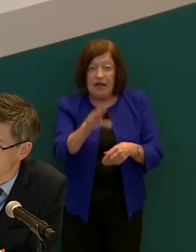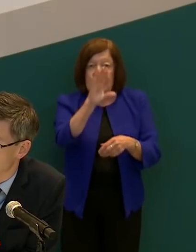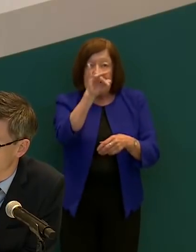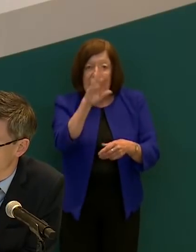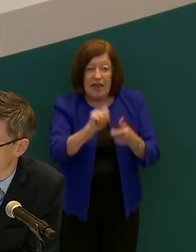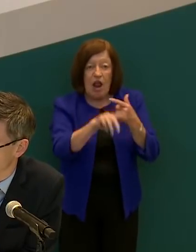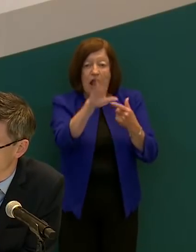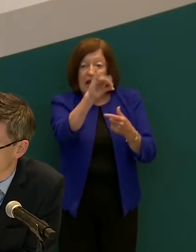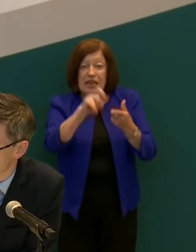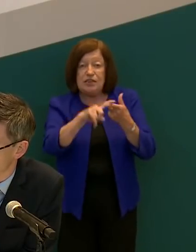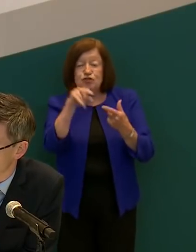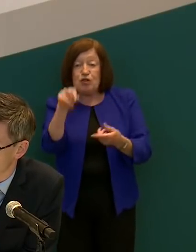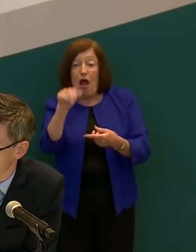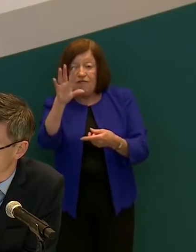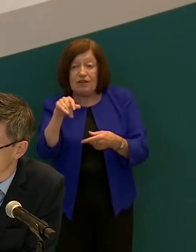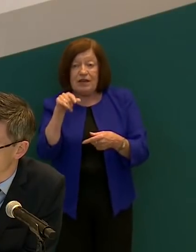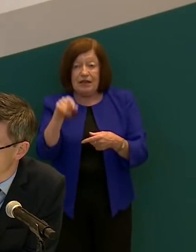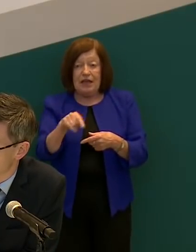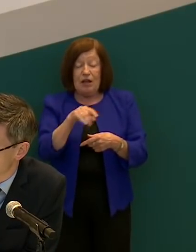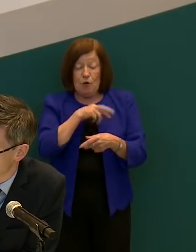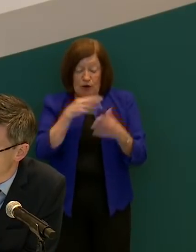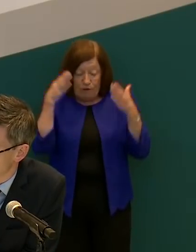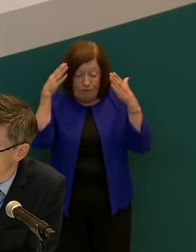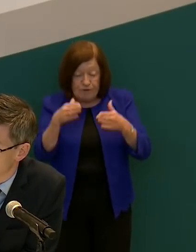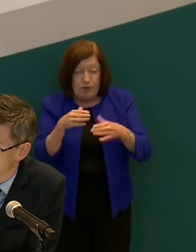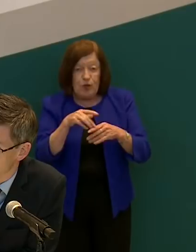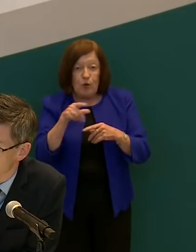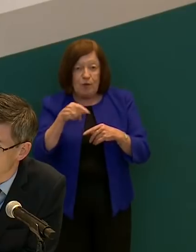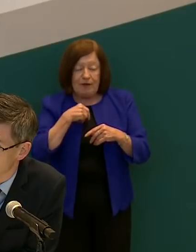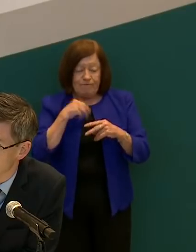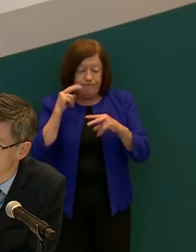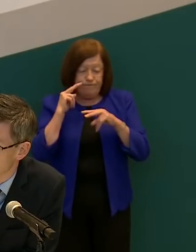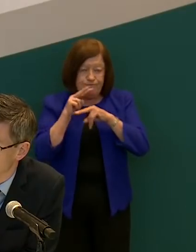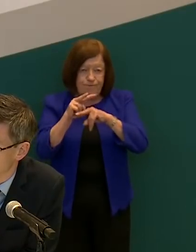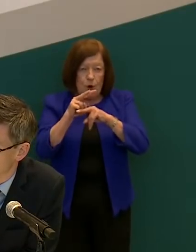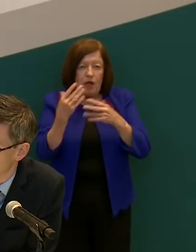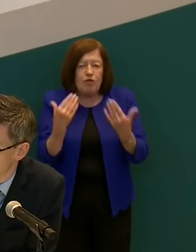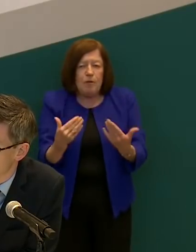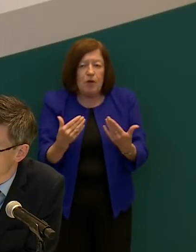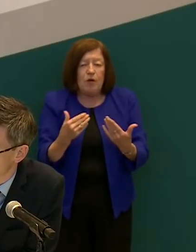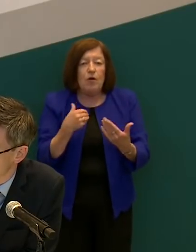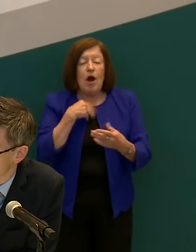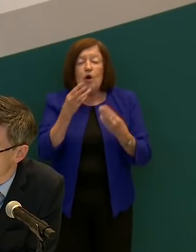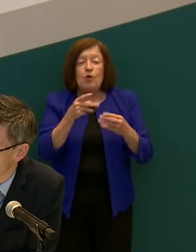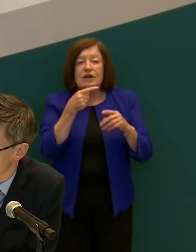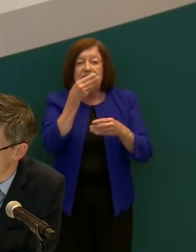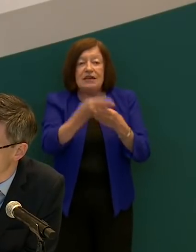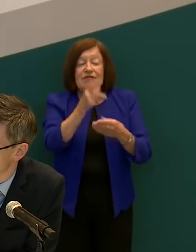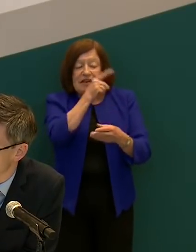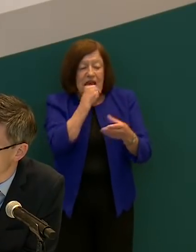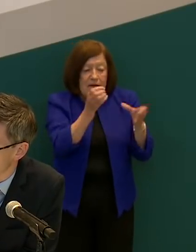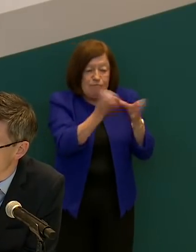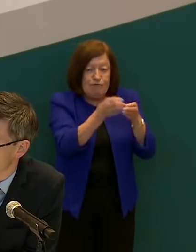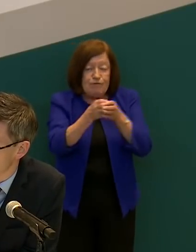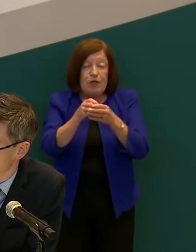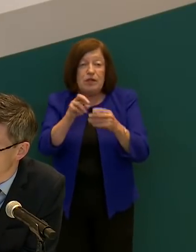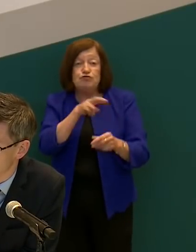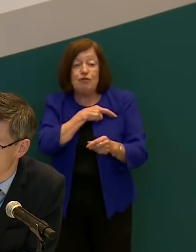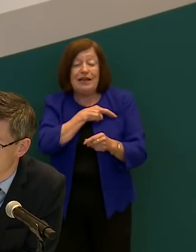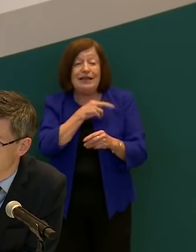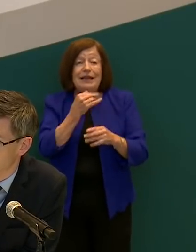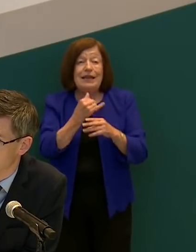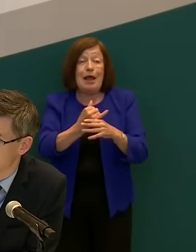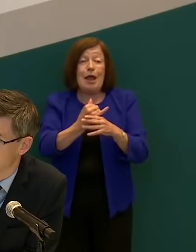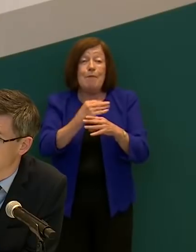cases, and appropriate public health actions are being taken at the moment. I wouldn't categorise any of them as unduly significant at this